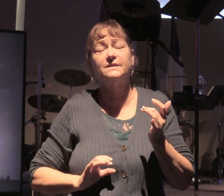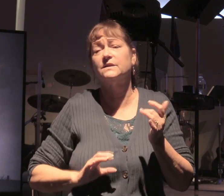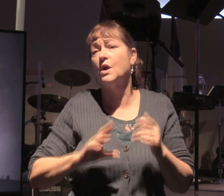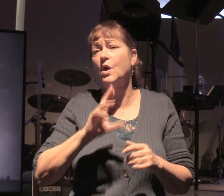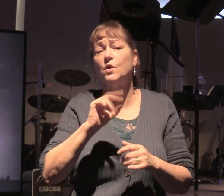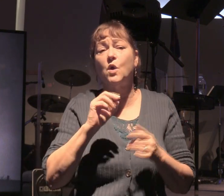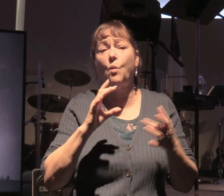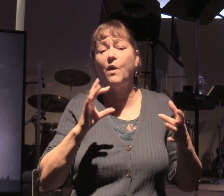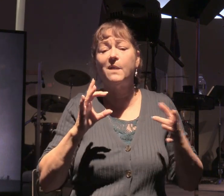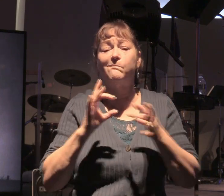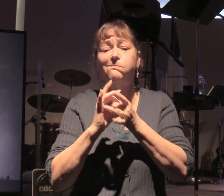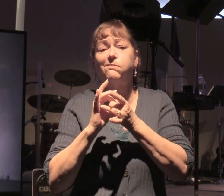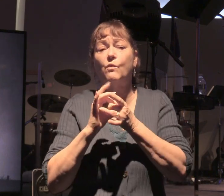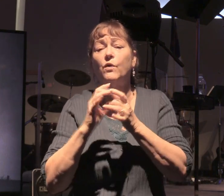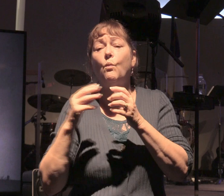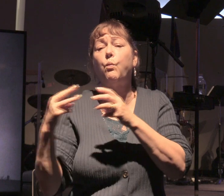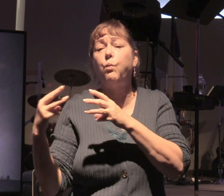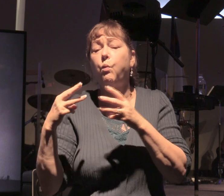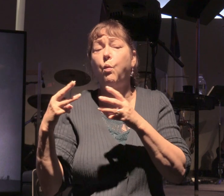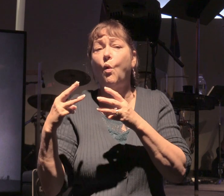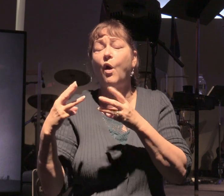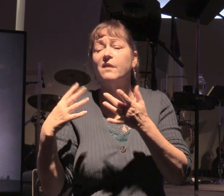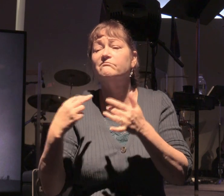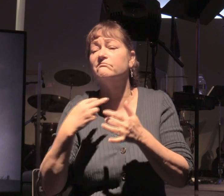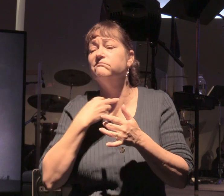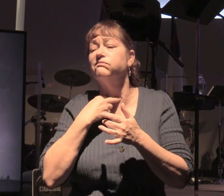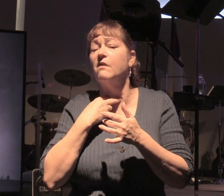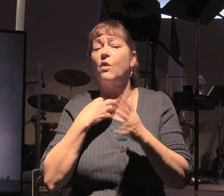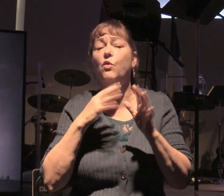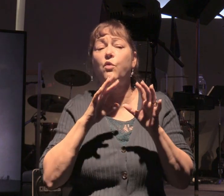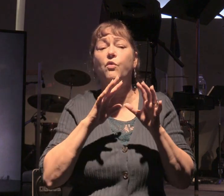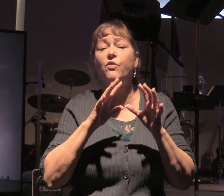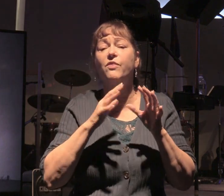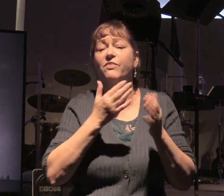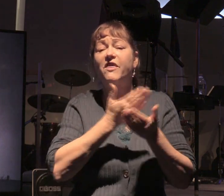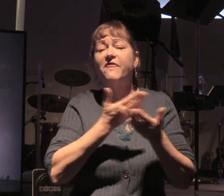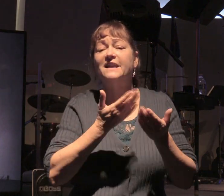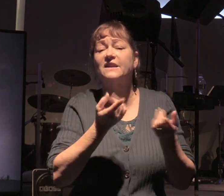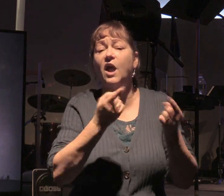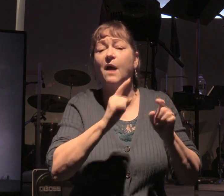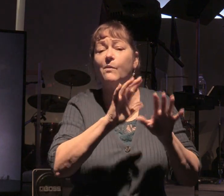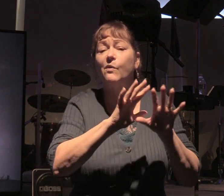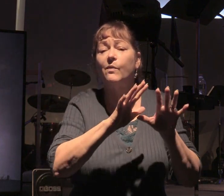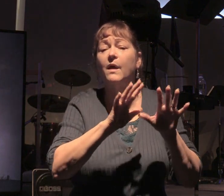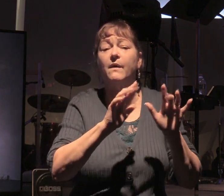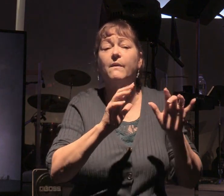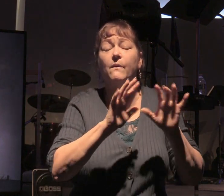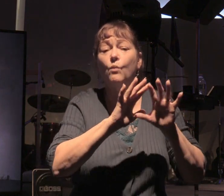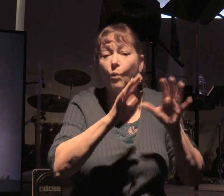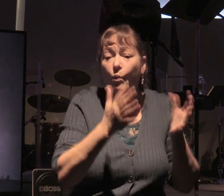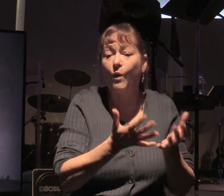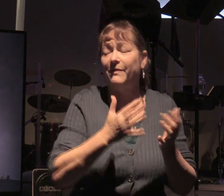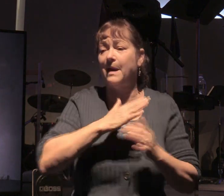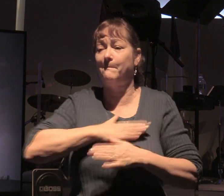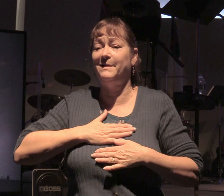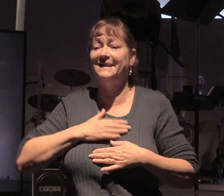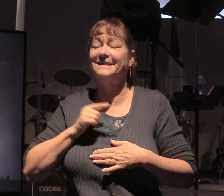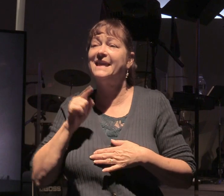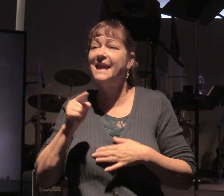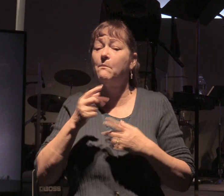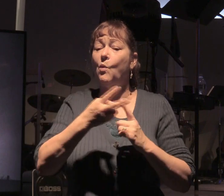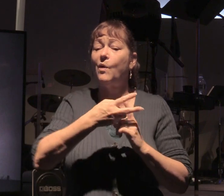one engaged in warfare entangles himself with the affairs of this life, that he may please him who enlisted